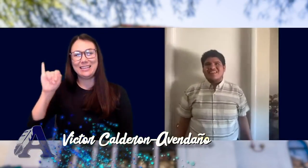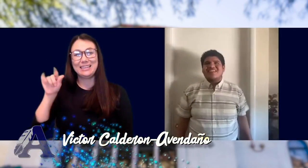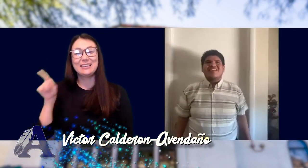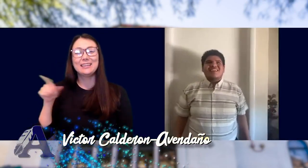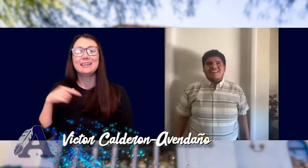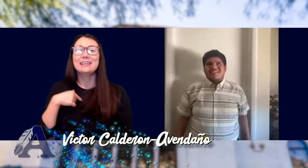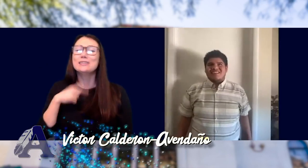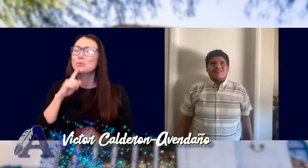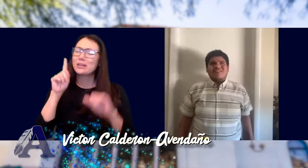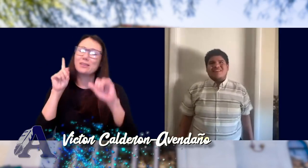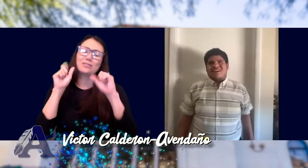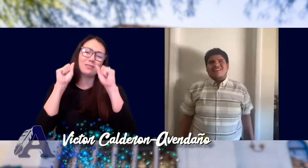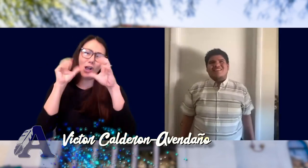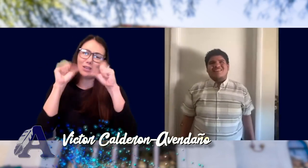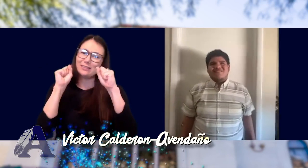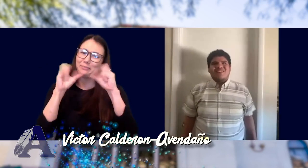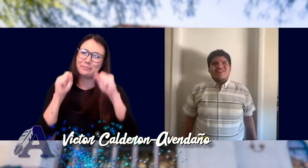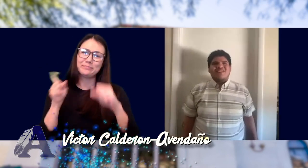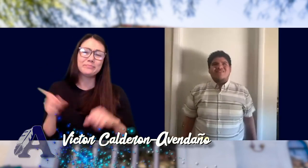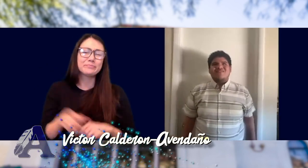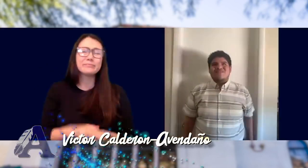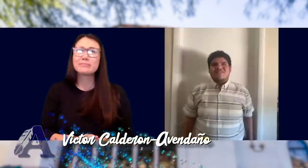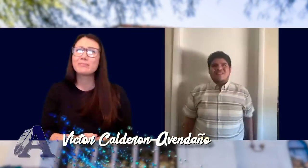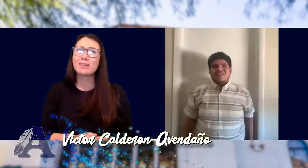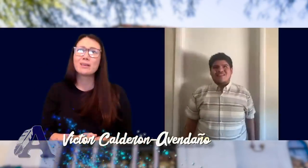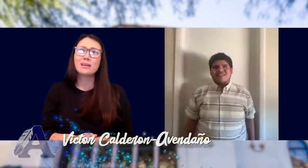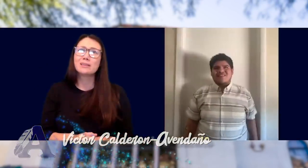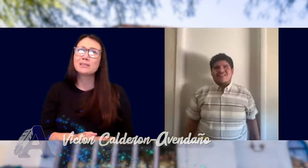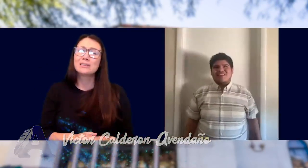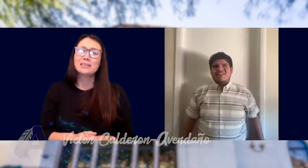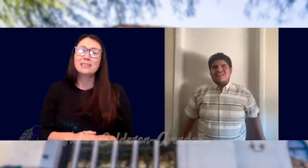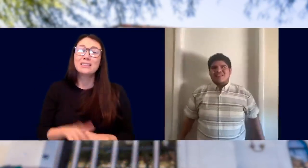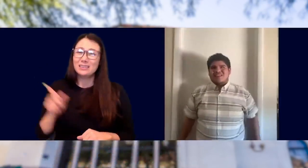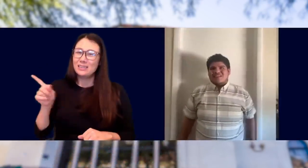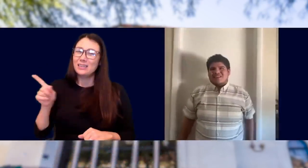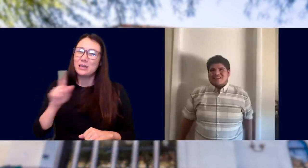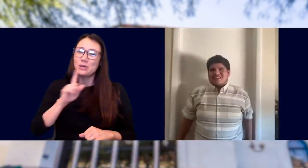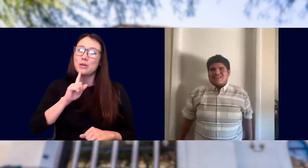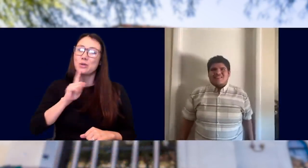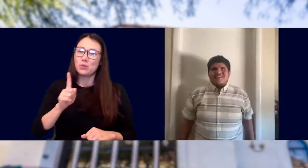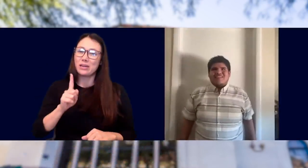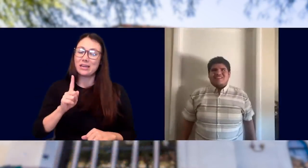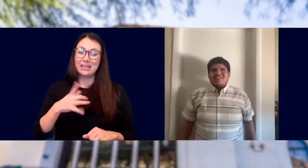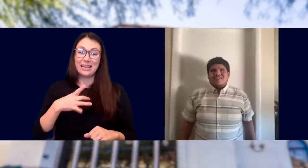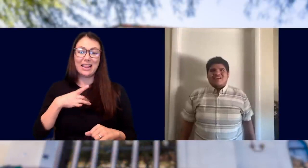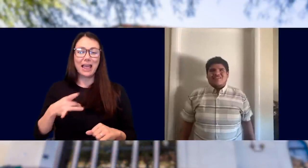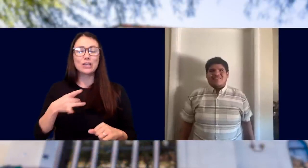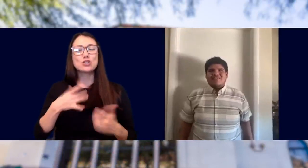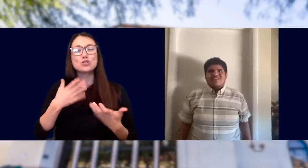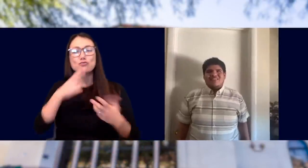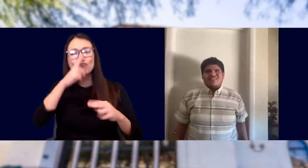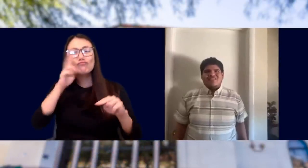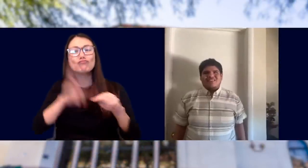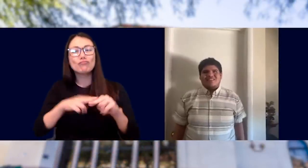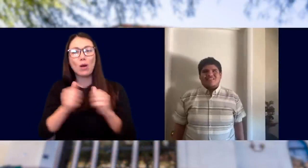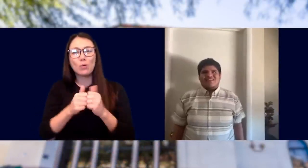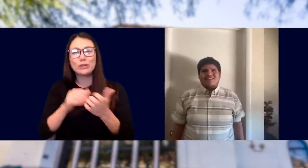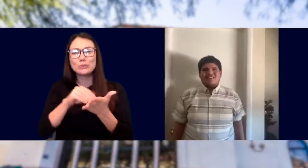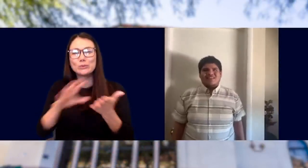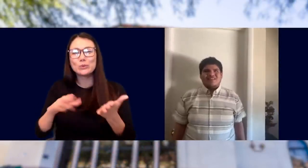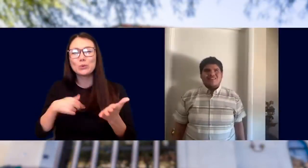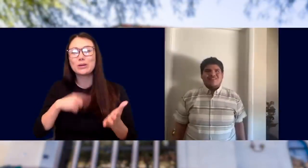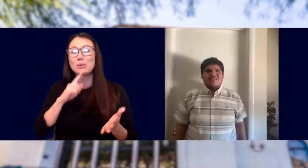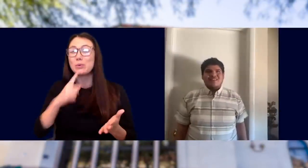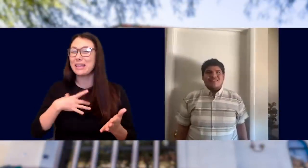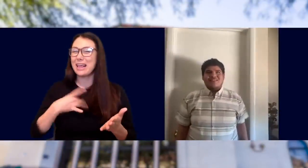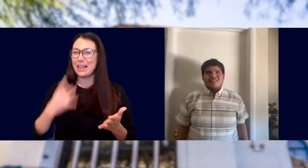Bazzetti. He has been awesome. He really he really does like to have fun with his students, and